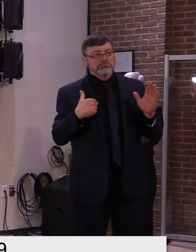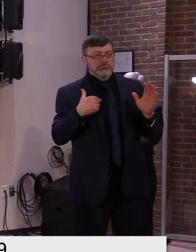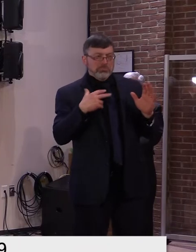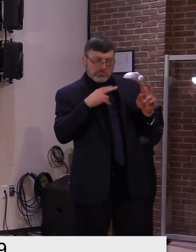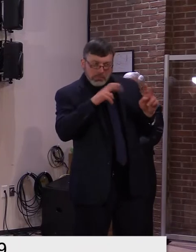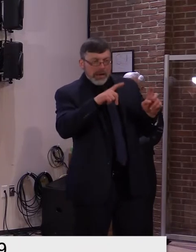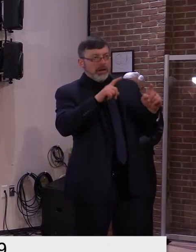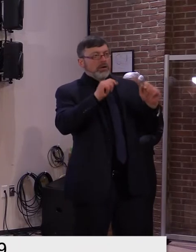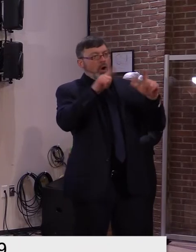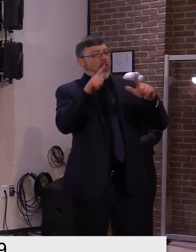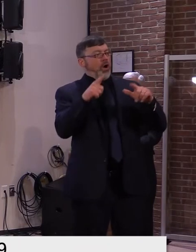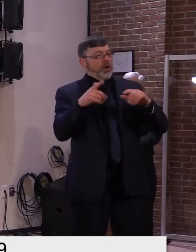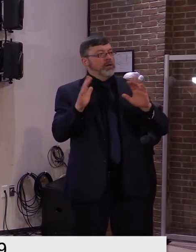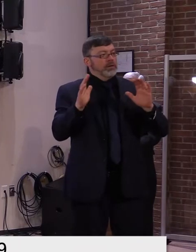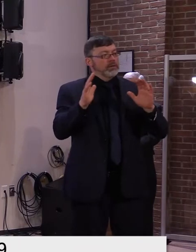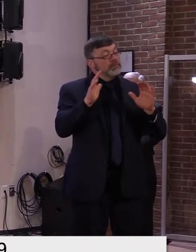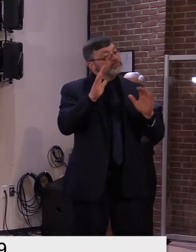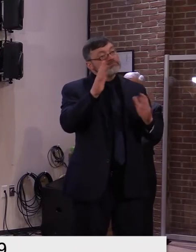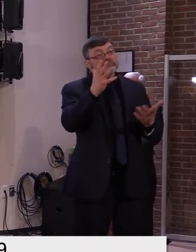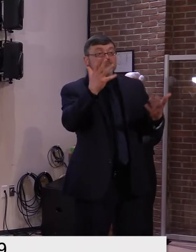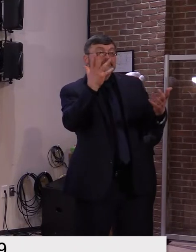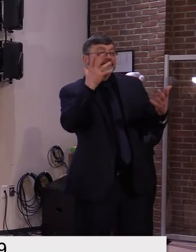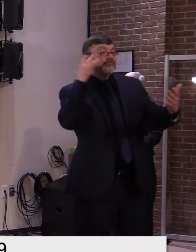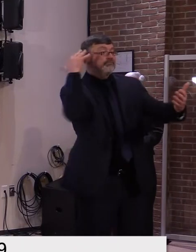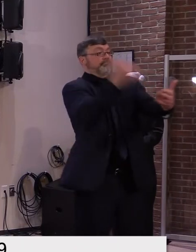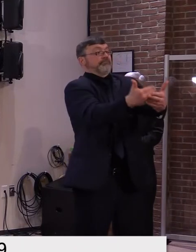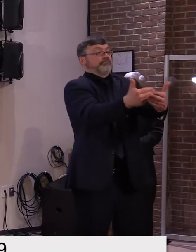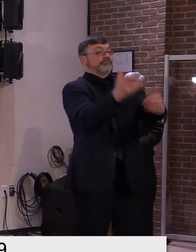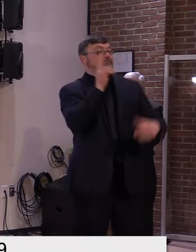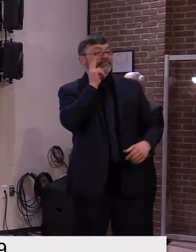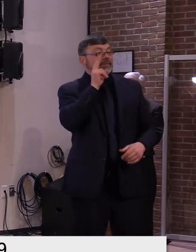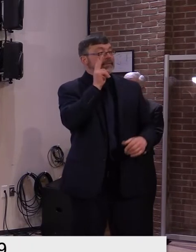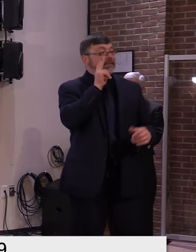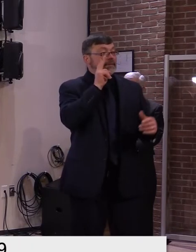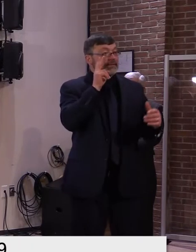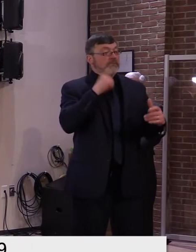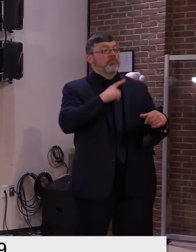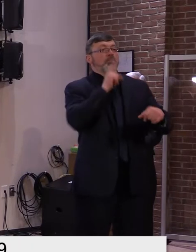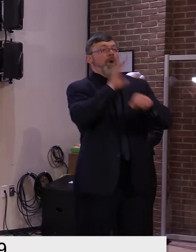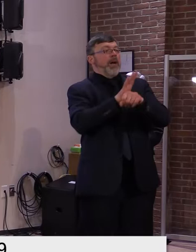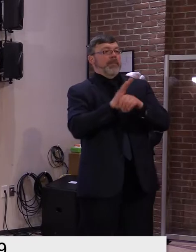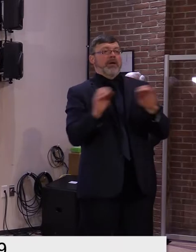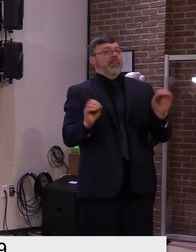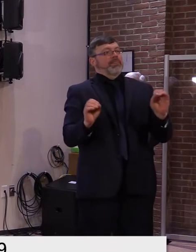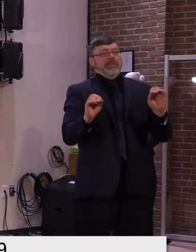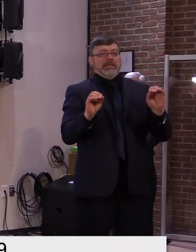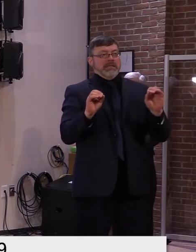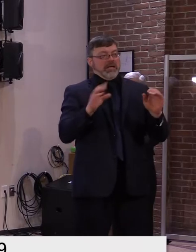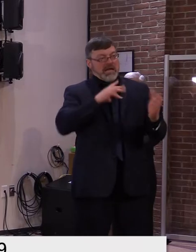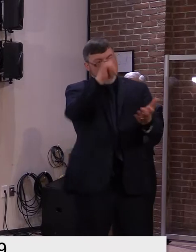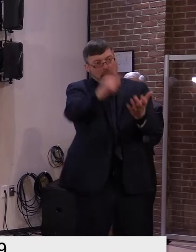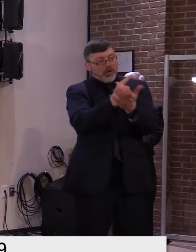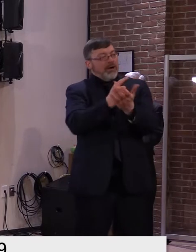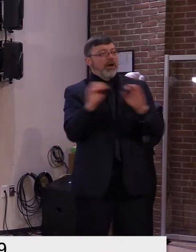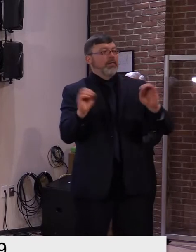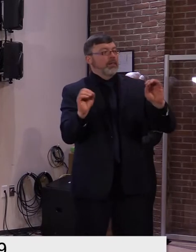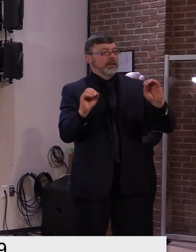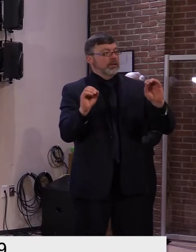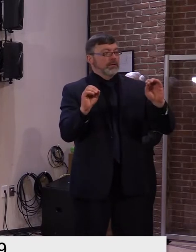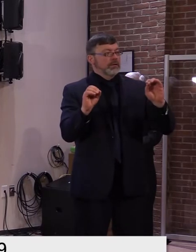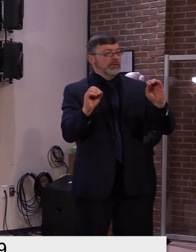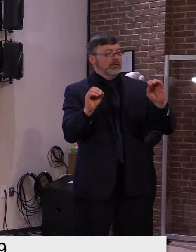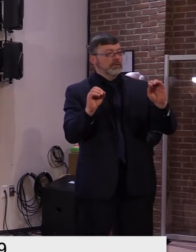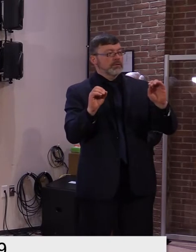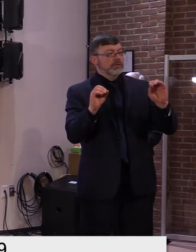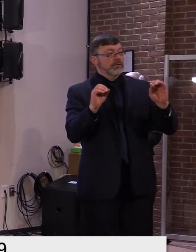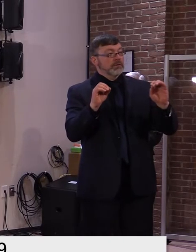tell. But again, in 2 weeks, we'll be able to show you what our plan is and to present that to